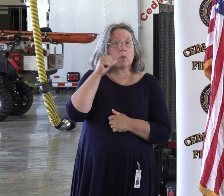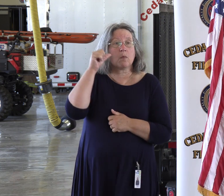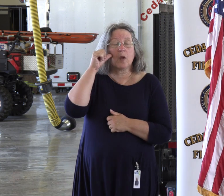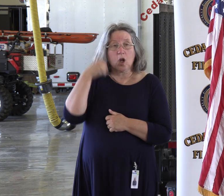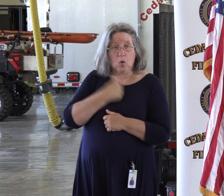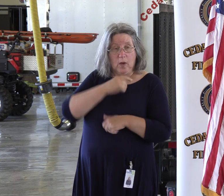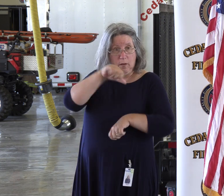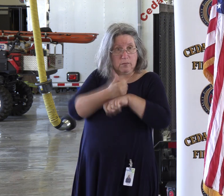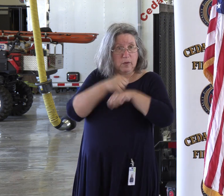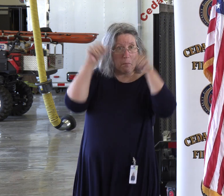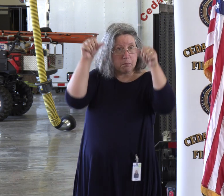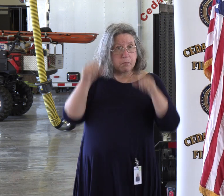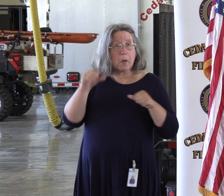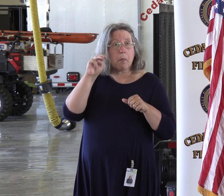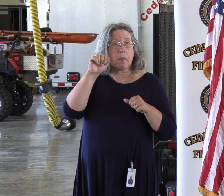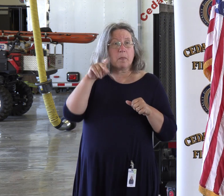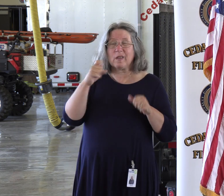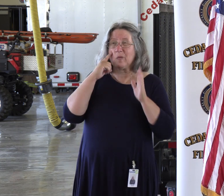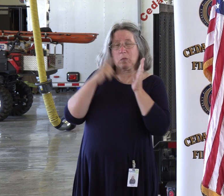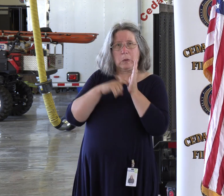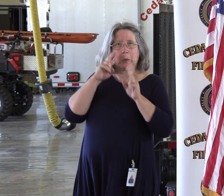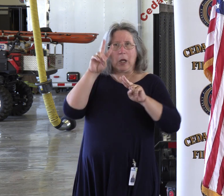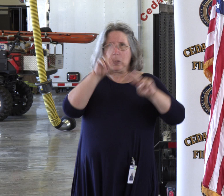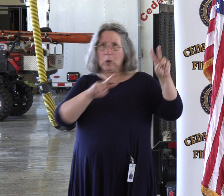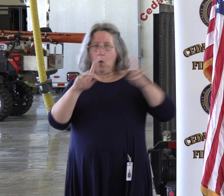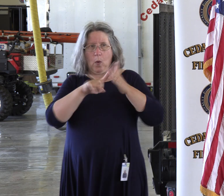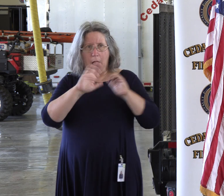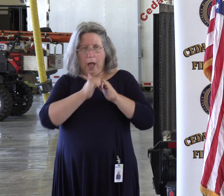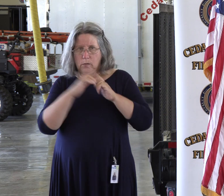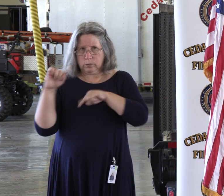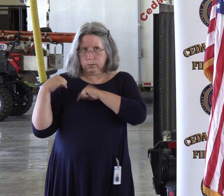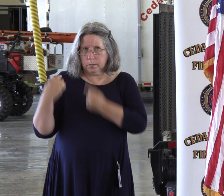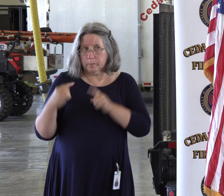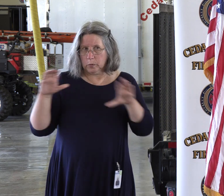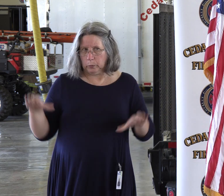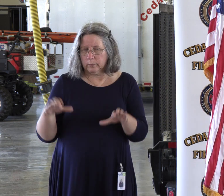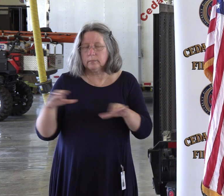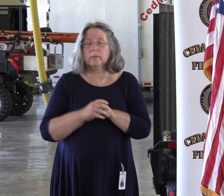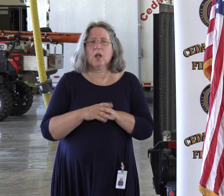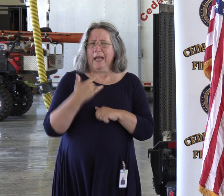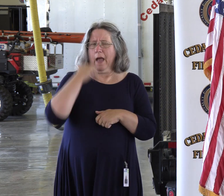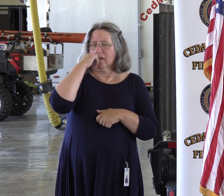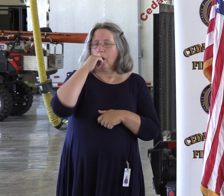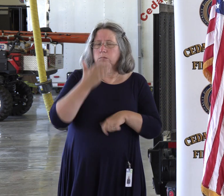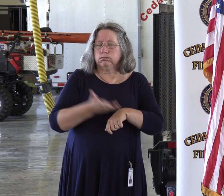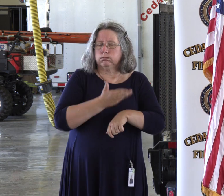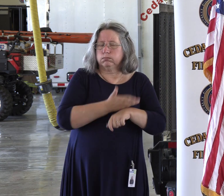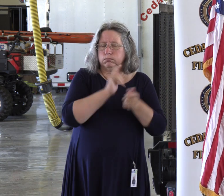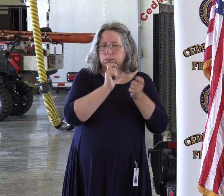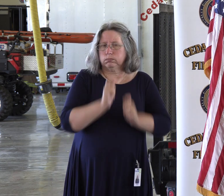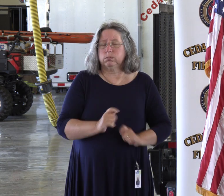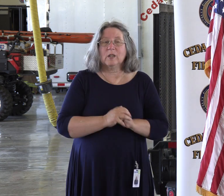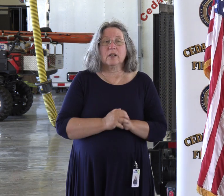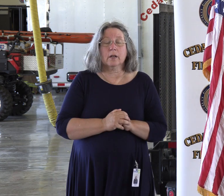a map that helps give a high-level overview of our progress, and we will continue to update this map daily. Again, while we are not